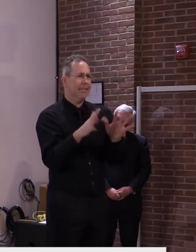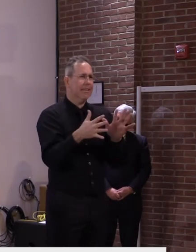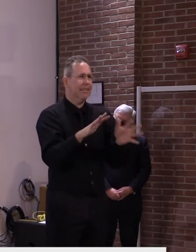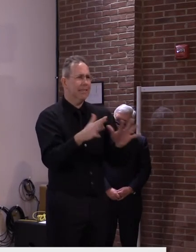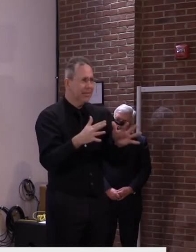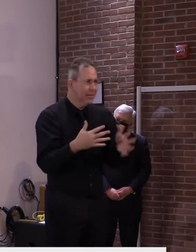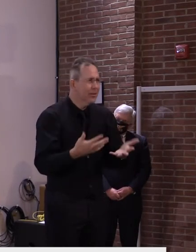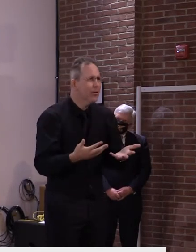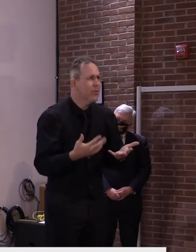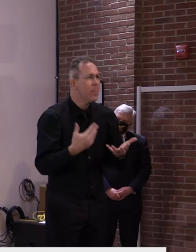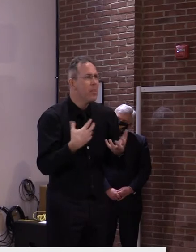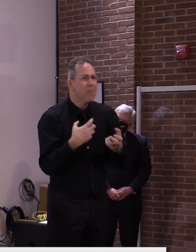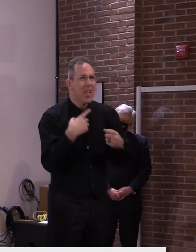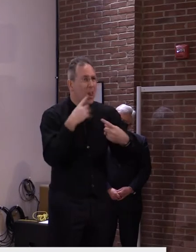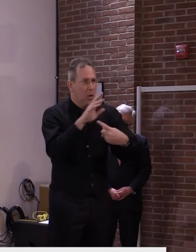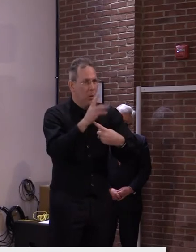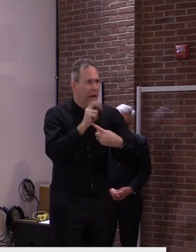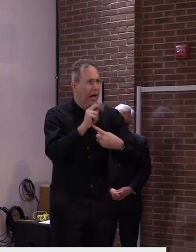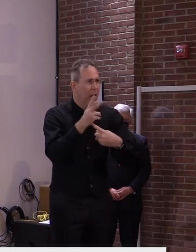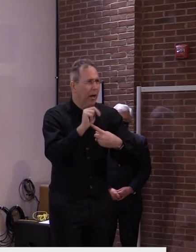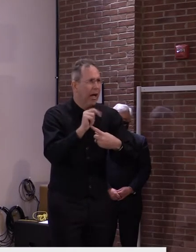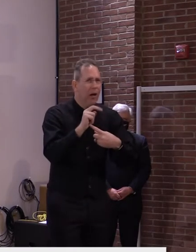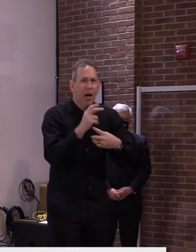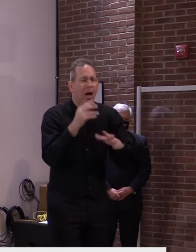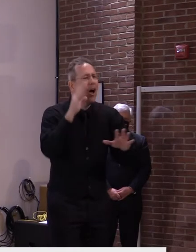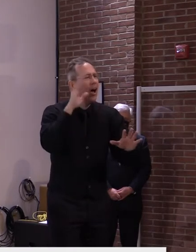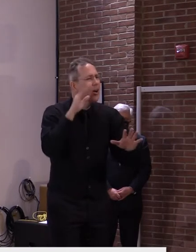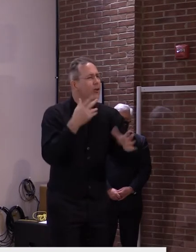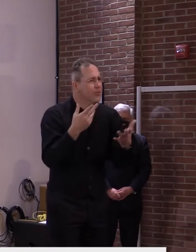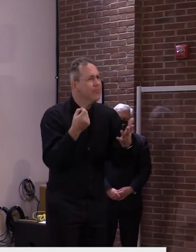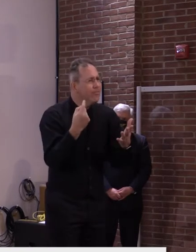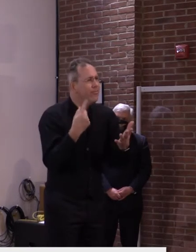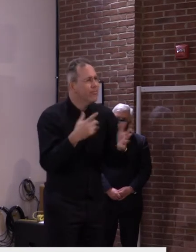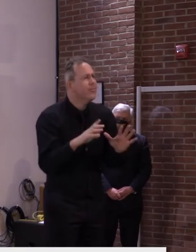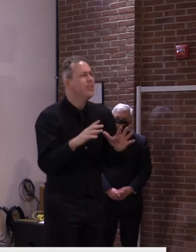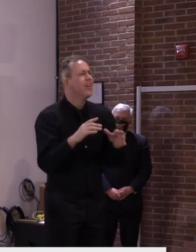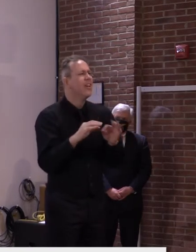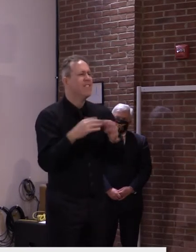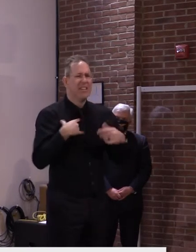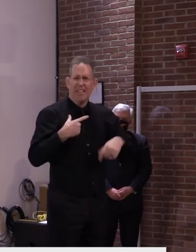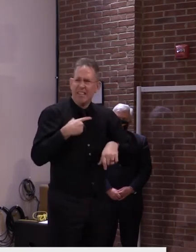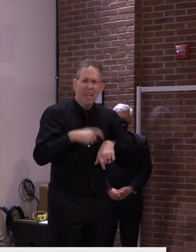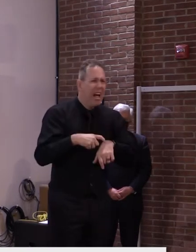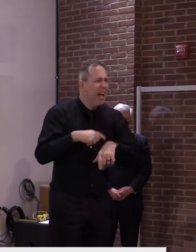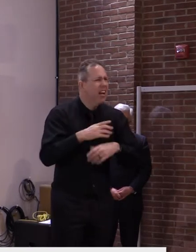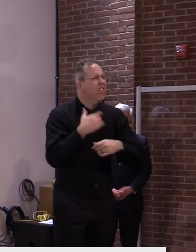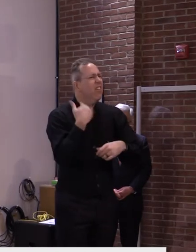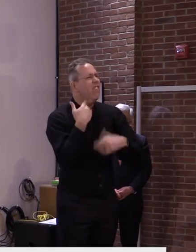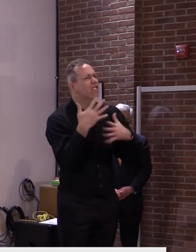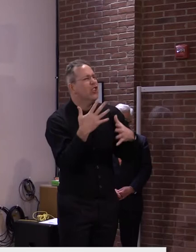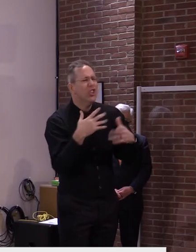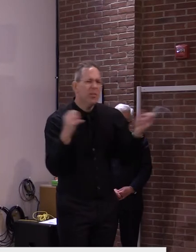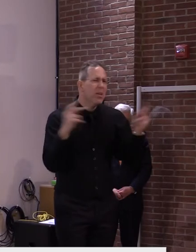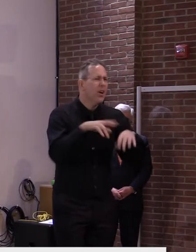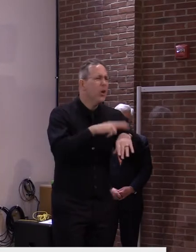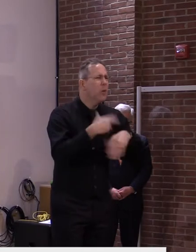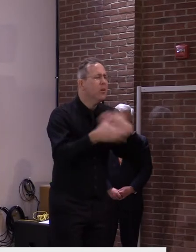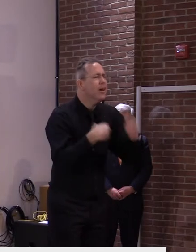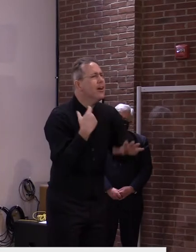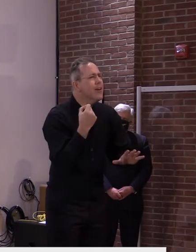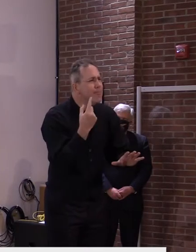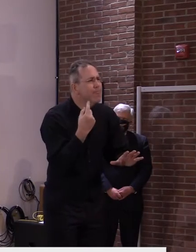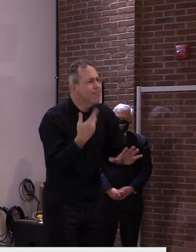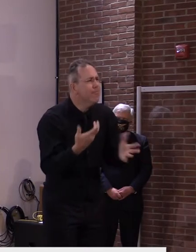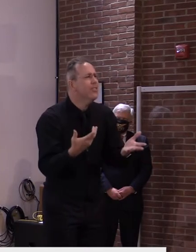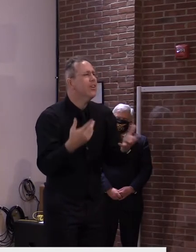are moving so fast in this pandemic that we want the answer to be the one we want it to be. But at the same time, we do have a